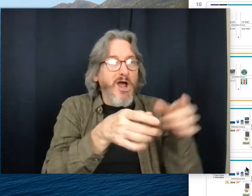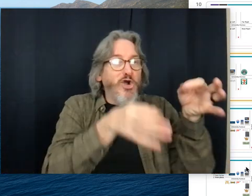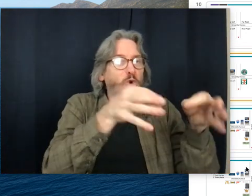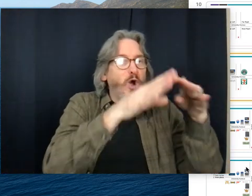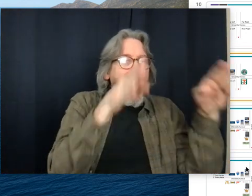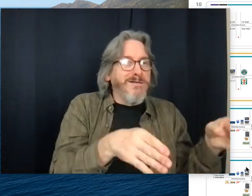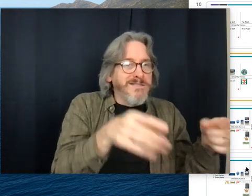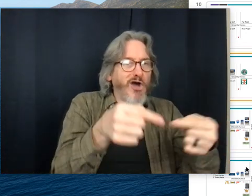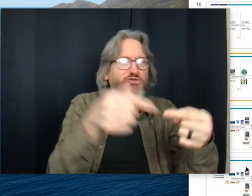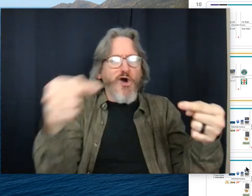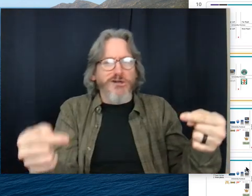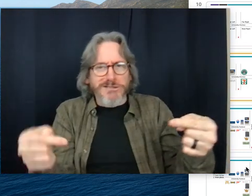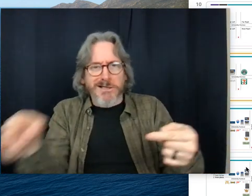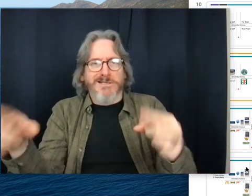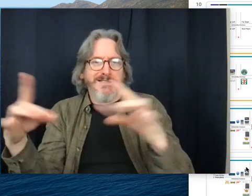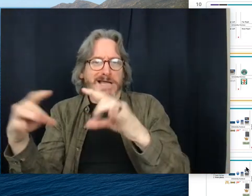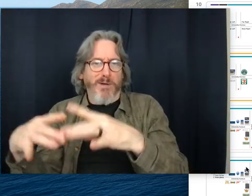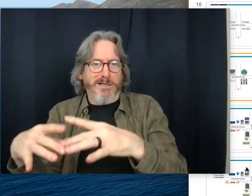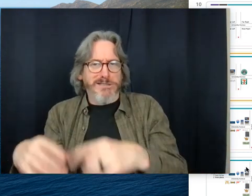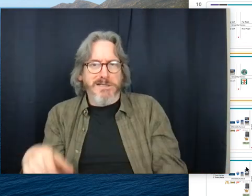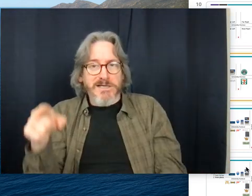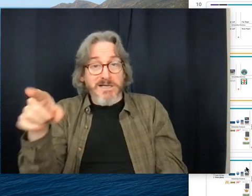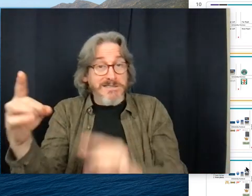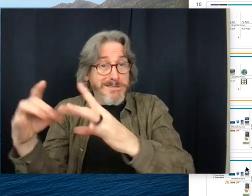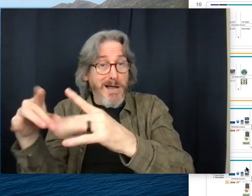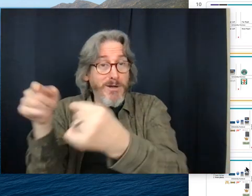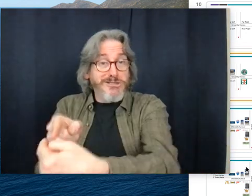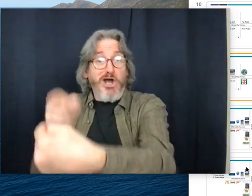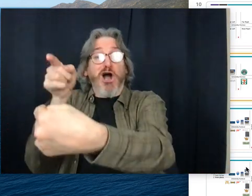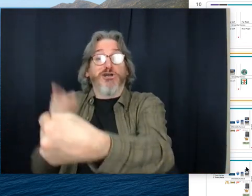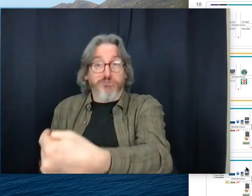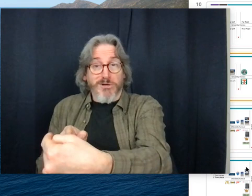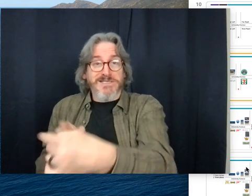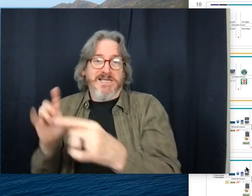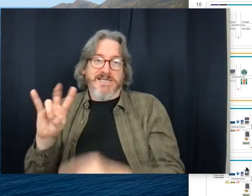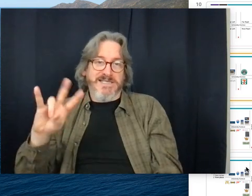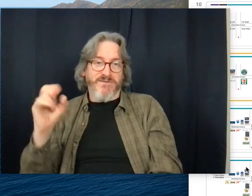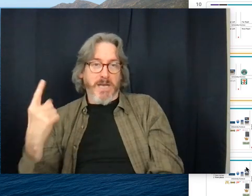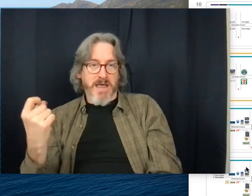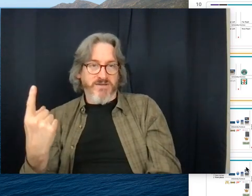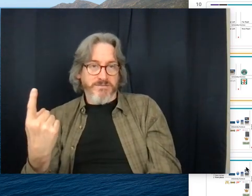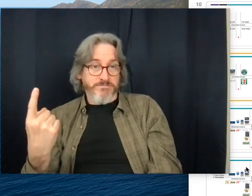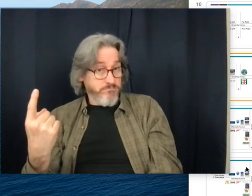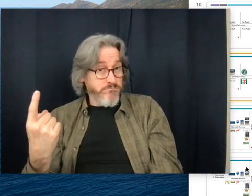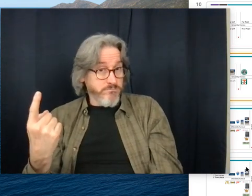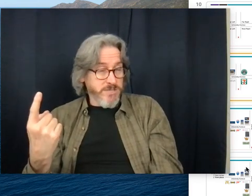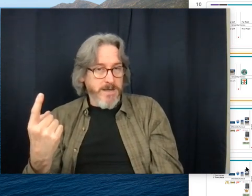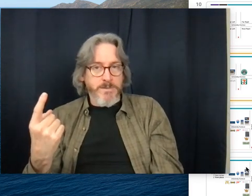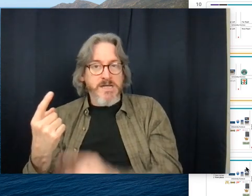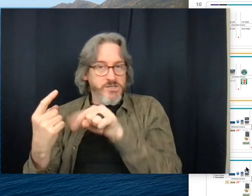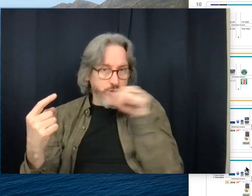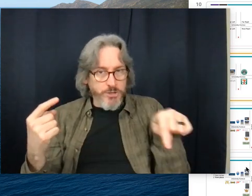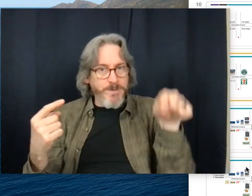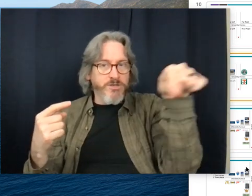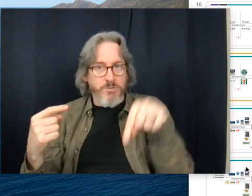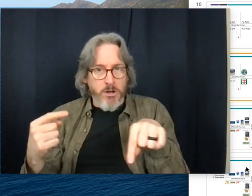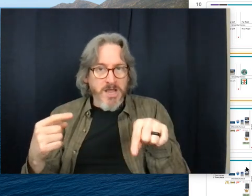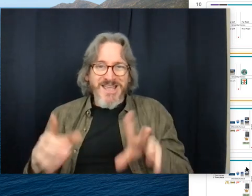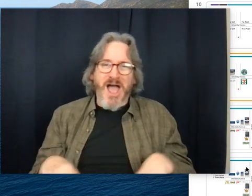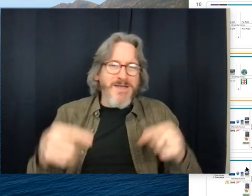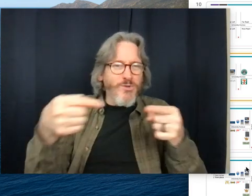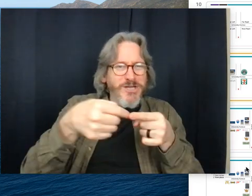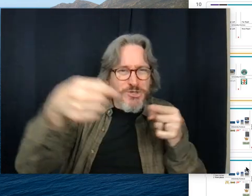or across Starbucks. Starbucks across 7-Eleven. Okay. So you should be able to